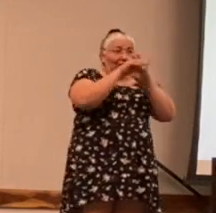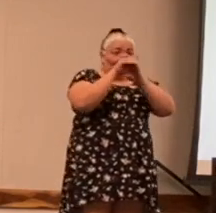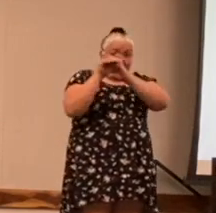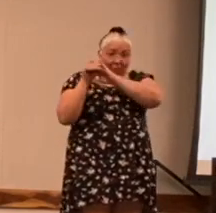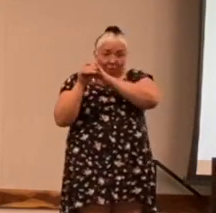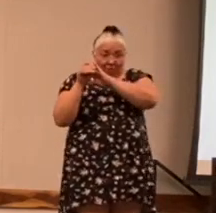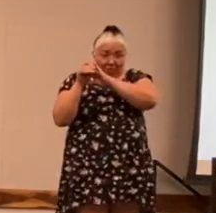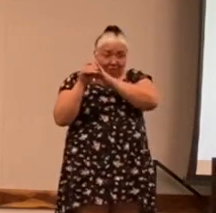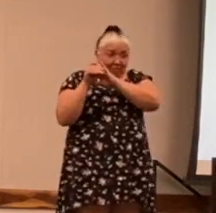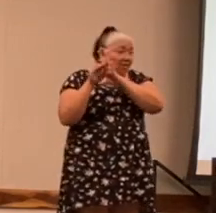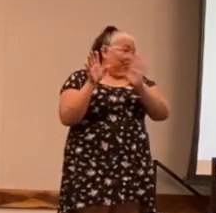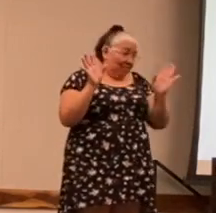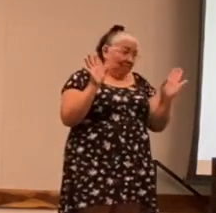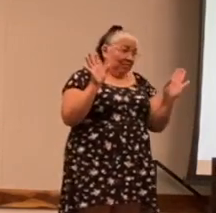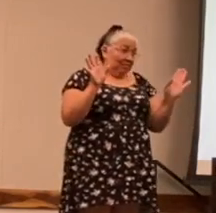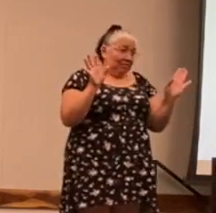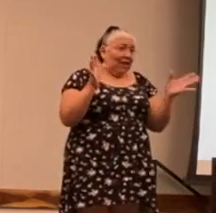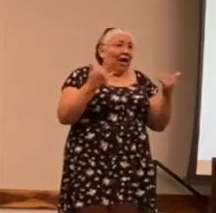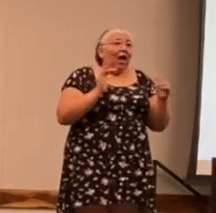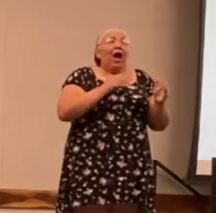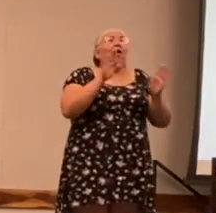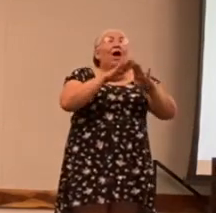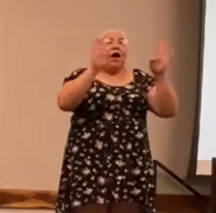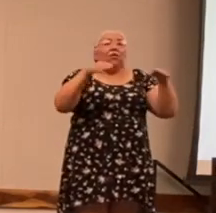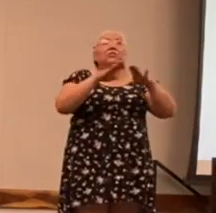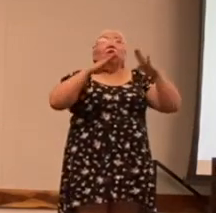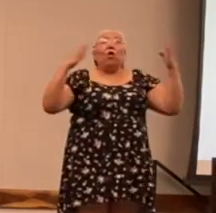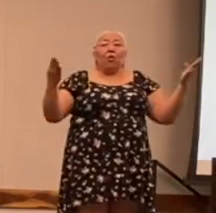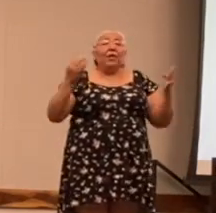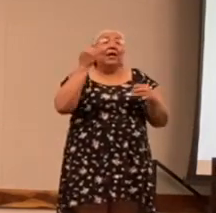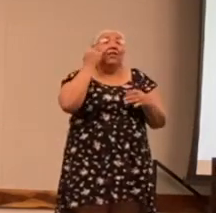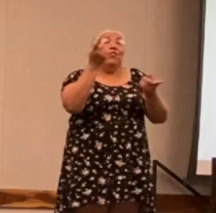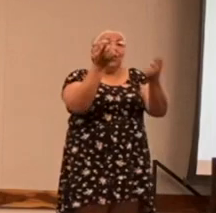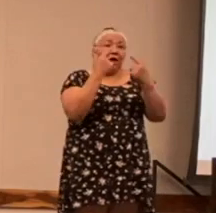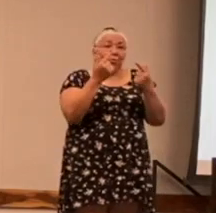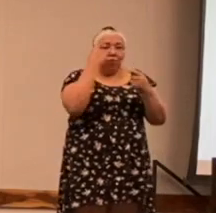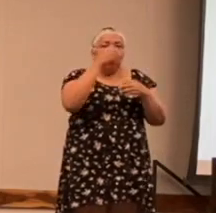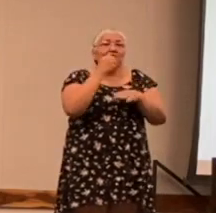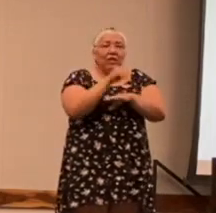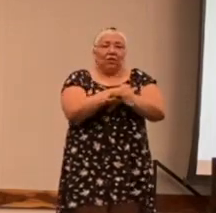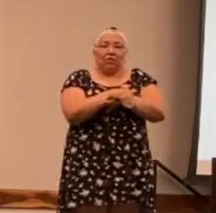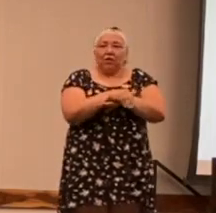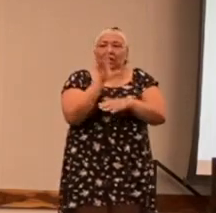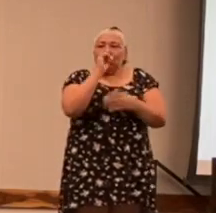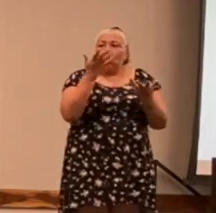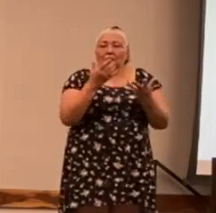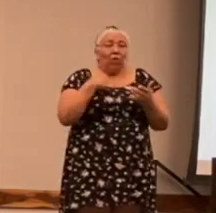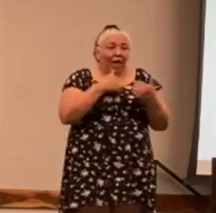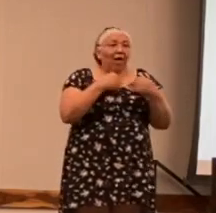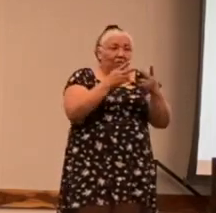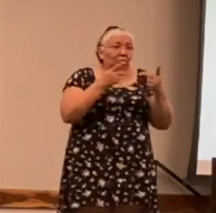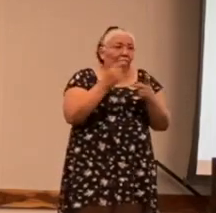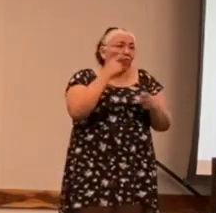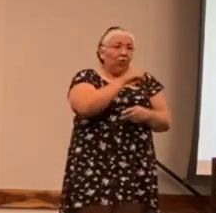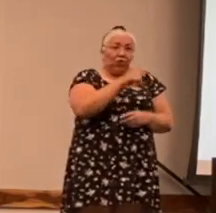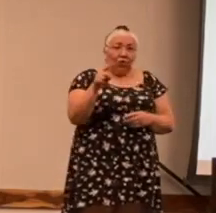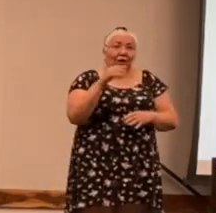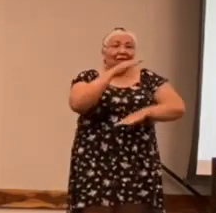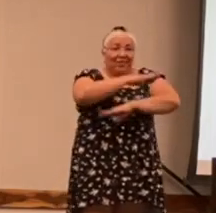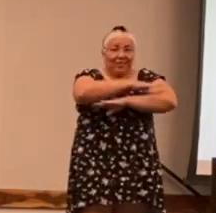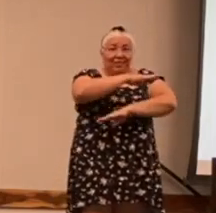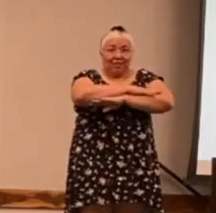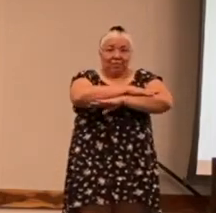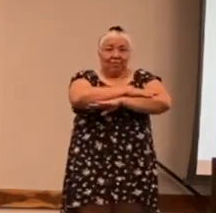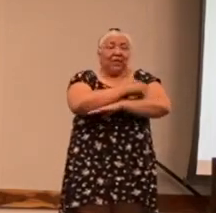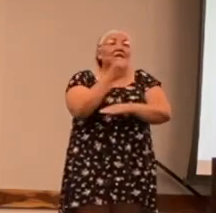But here's the thing, right? So our house is open. If you come over for dinner, guess what? We got a spot for you at the table.